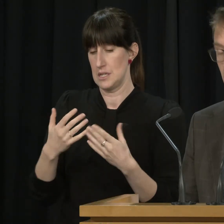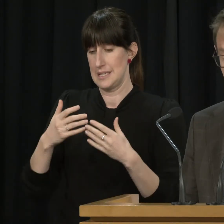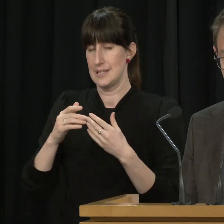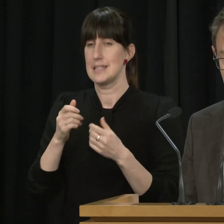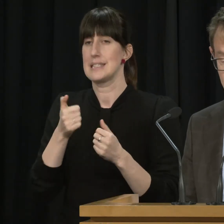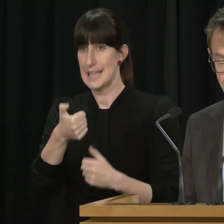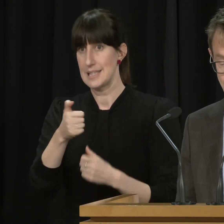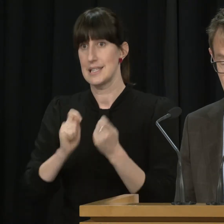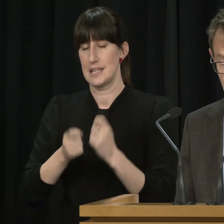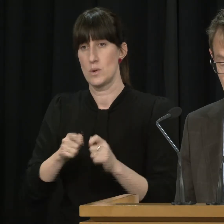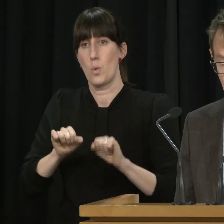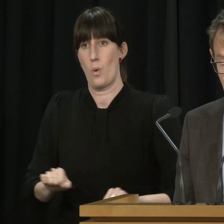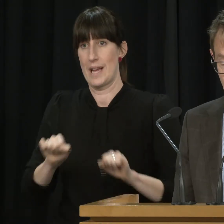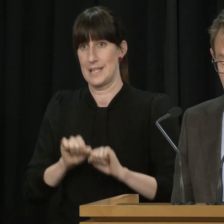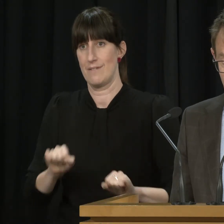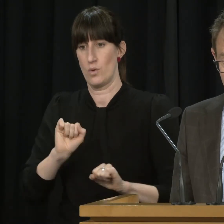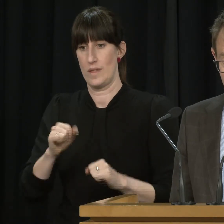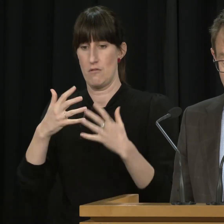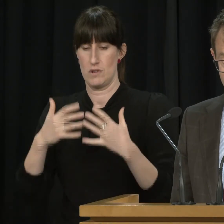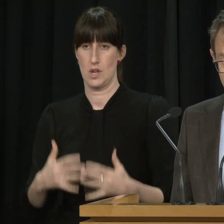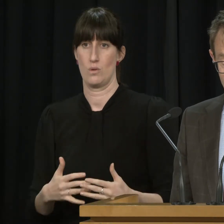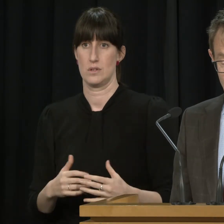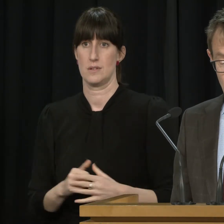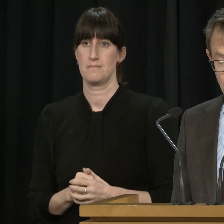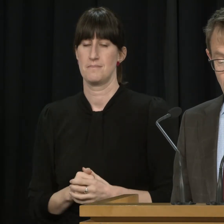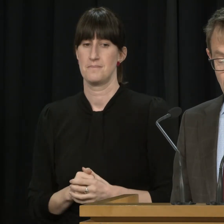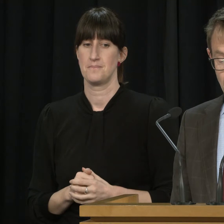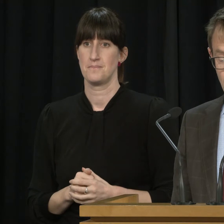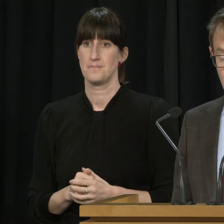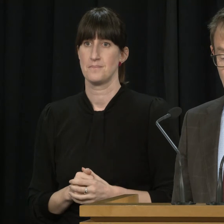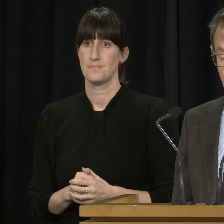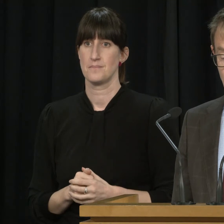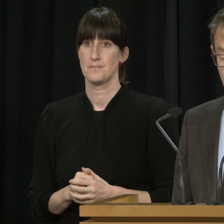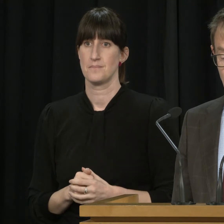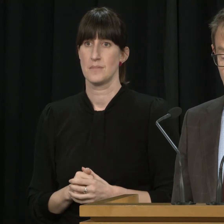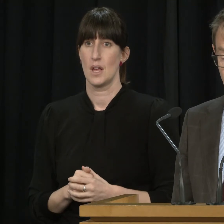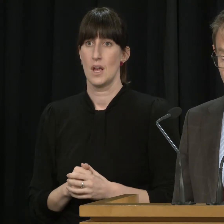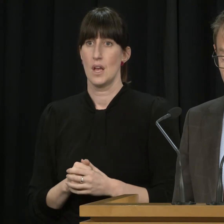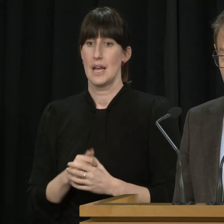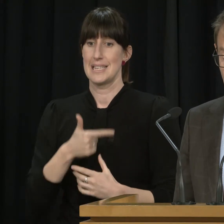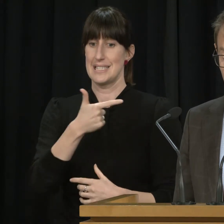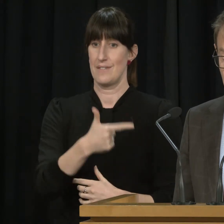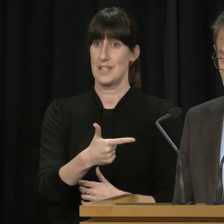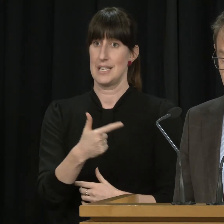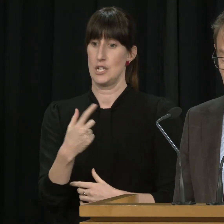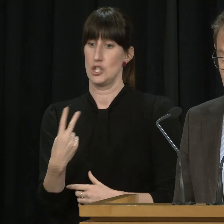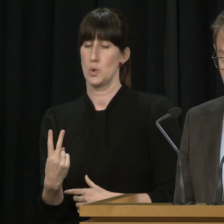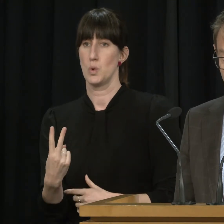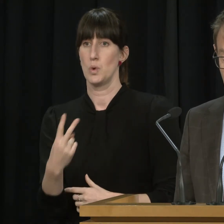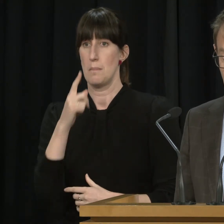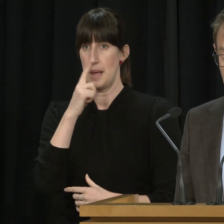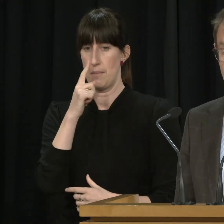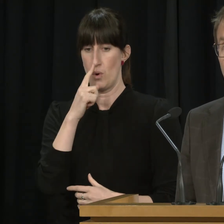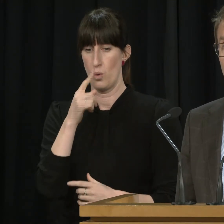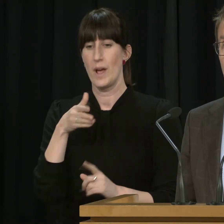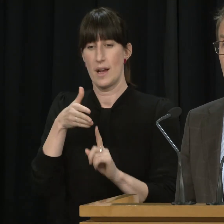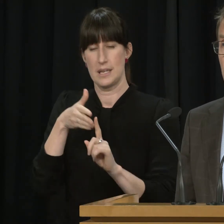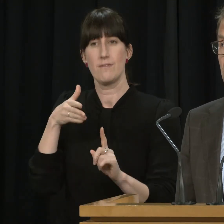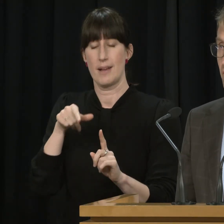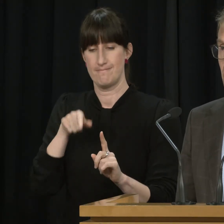test results today. As you will know, a total of 72 2 port workers were identified as